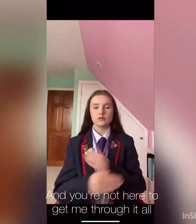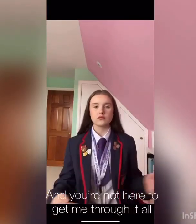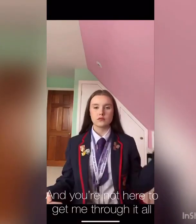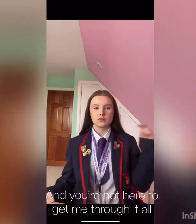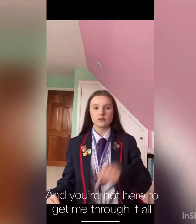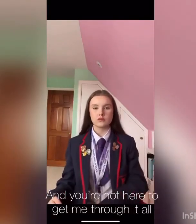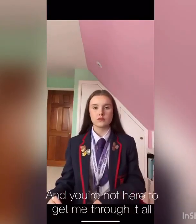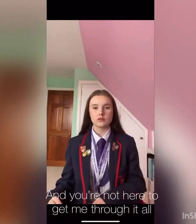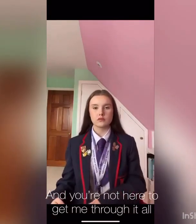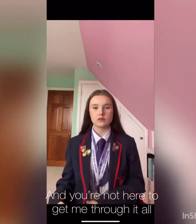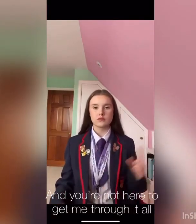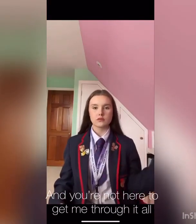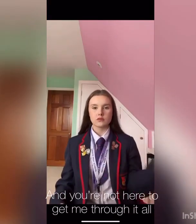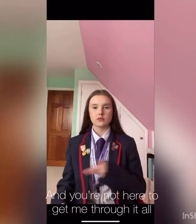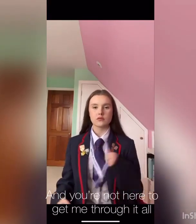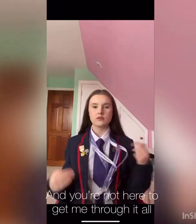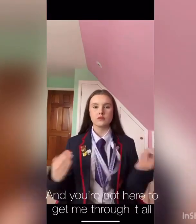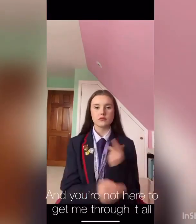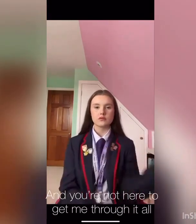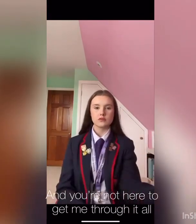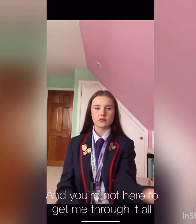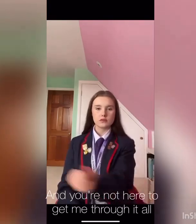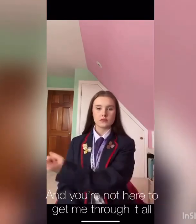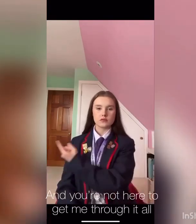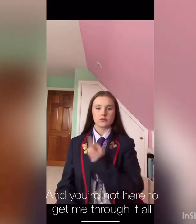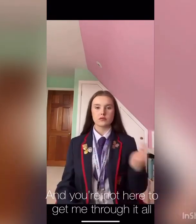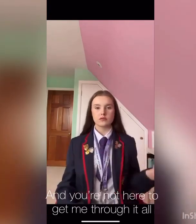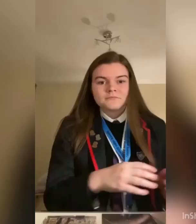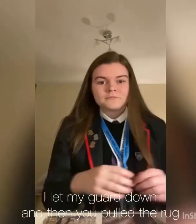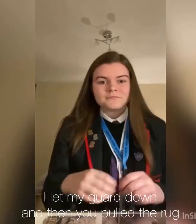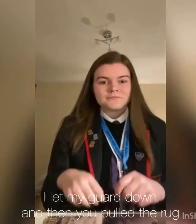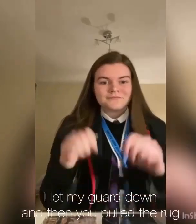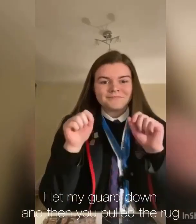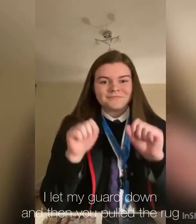and you're not here to get me through it all. Oh my God.